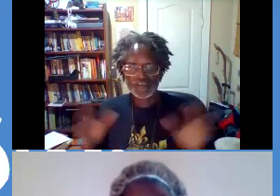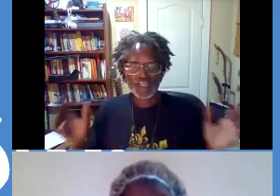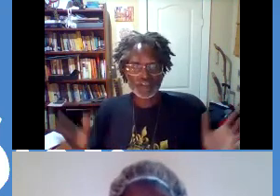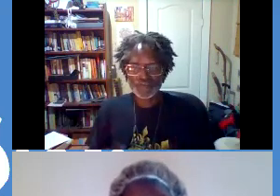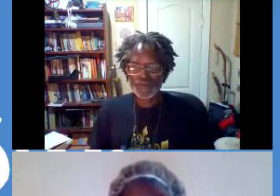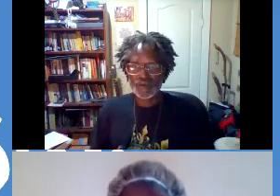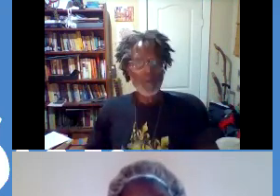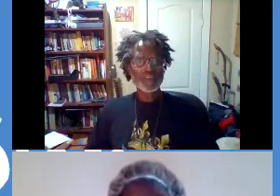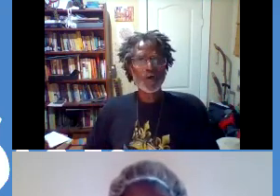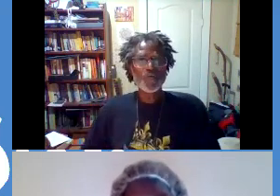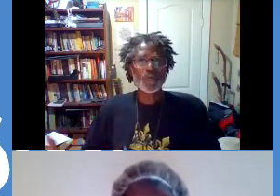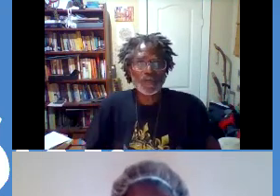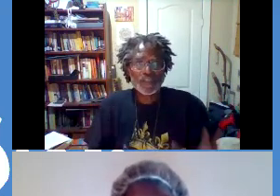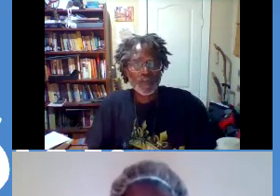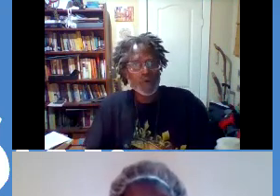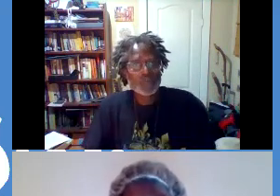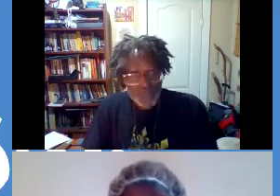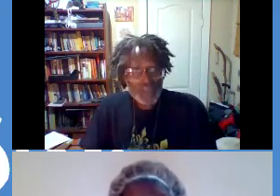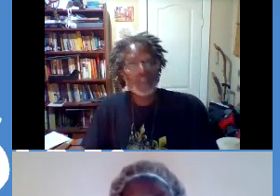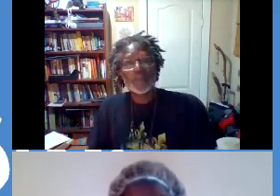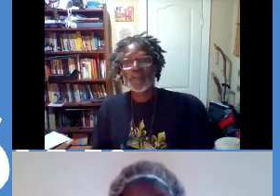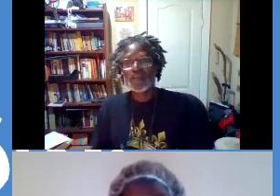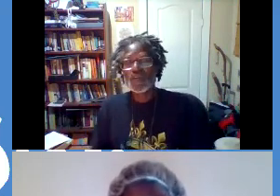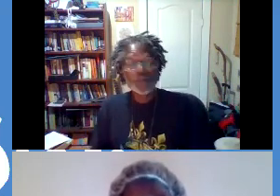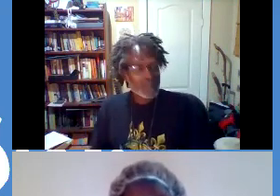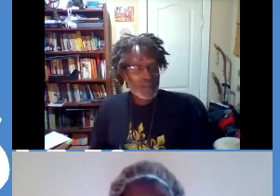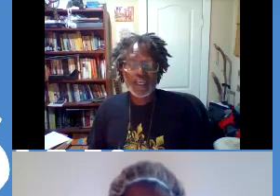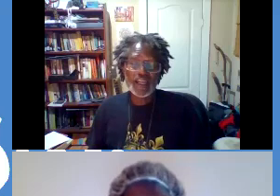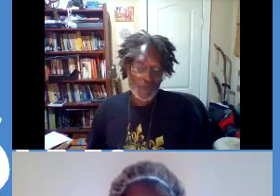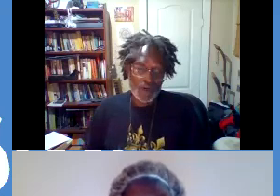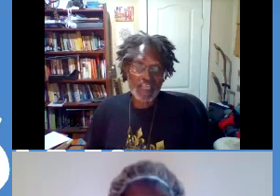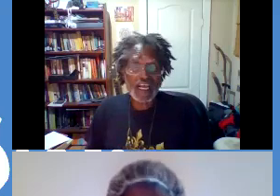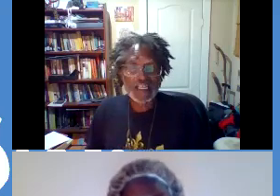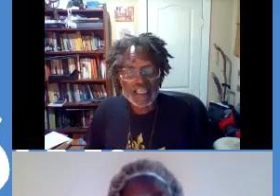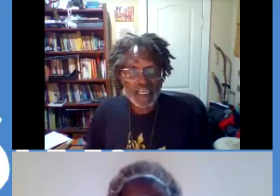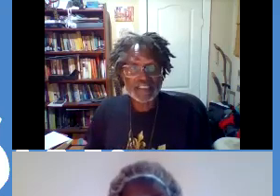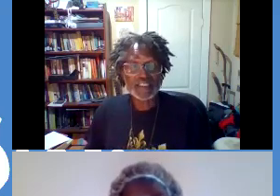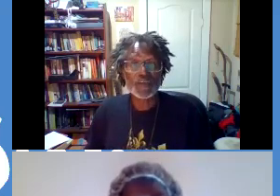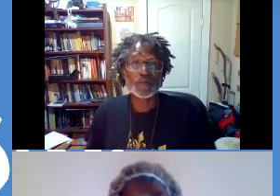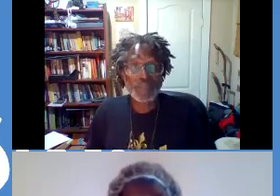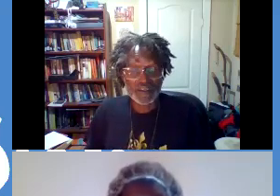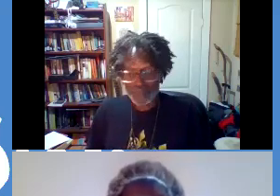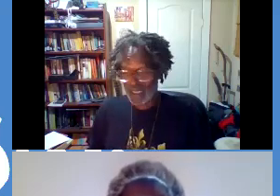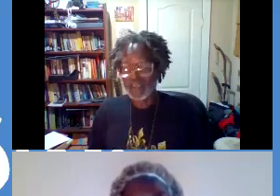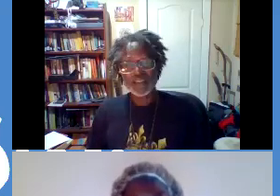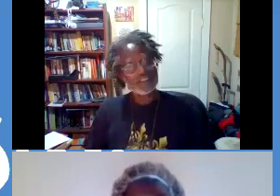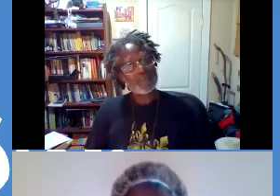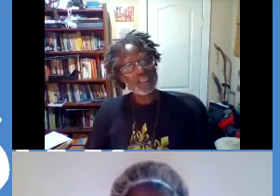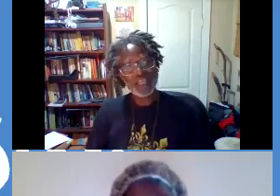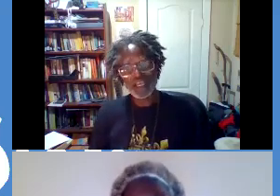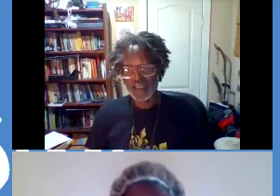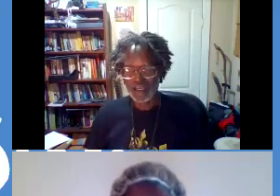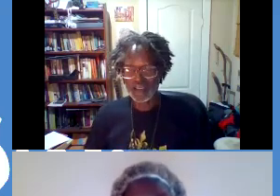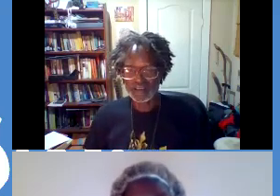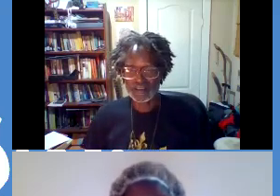faces, gestures, very soulful and emotional. Yeah. You can, in other words, I can look at you, you know what I'm thinking about, stuff